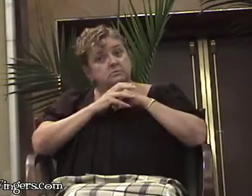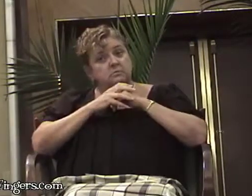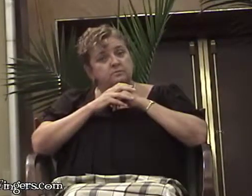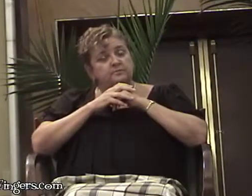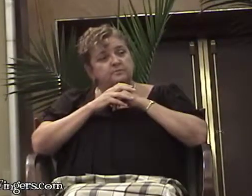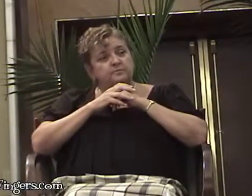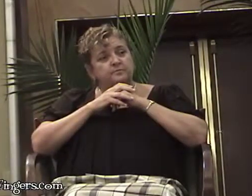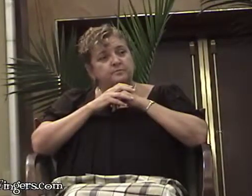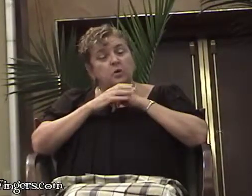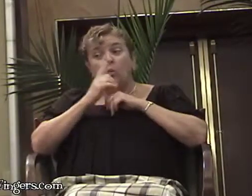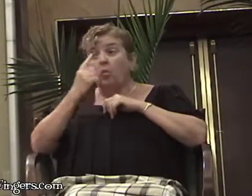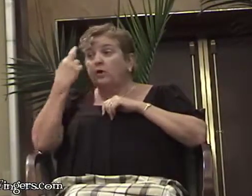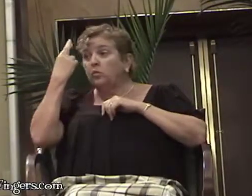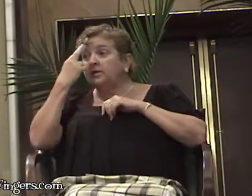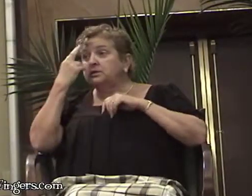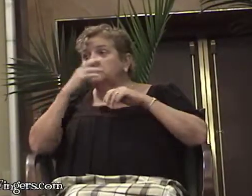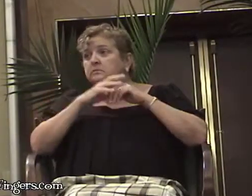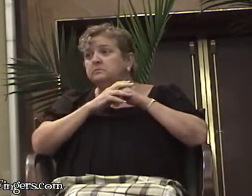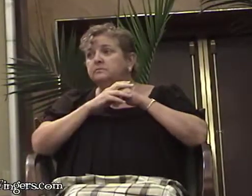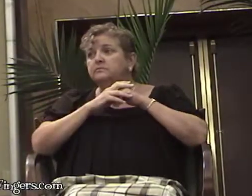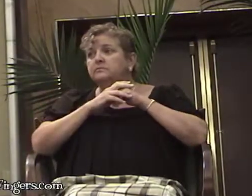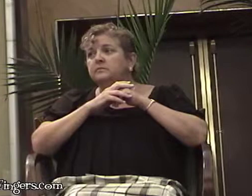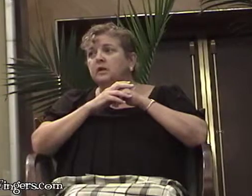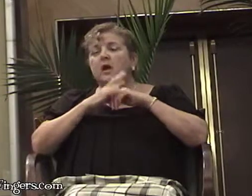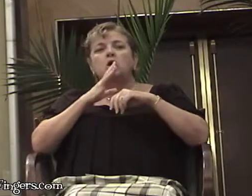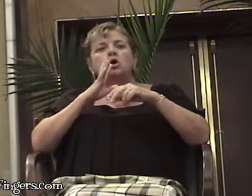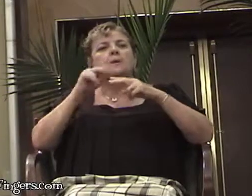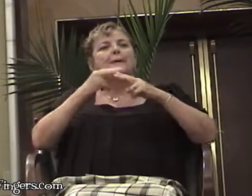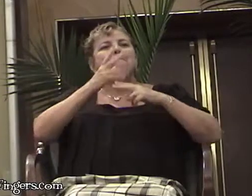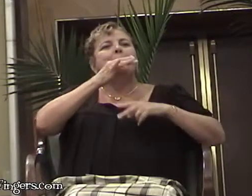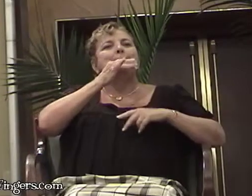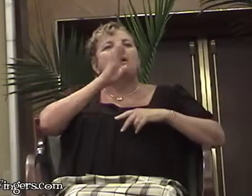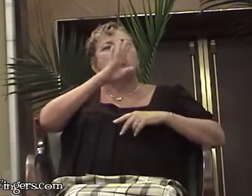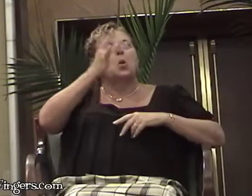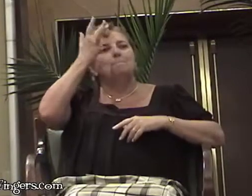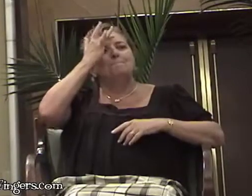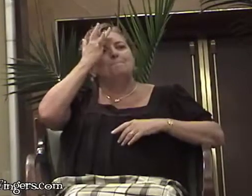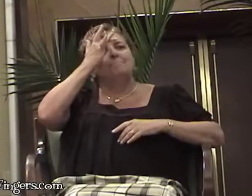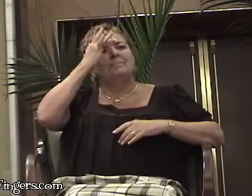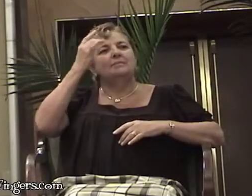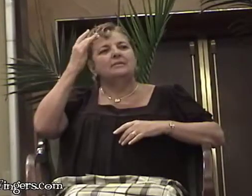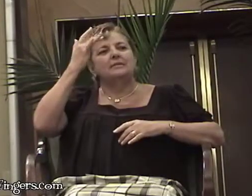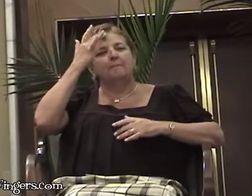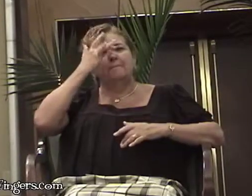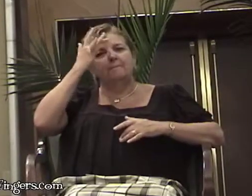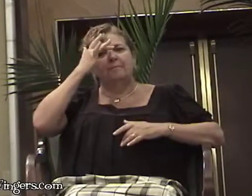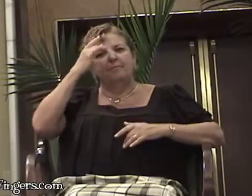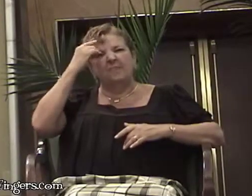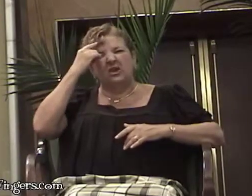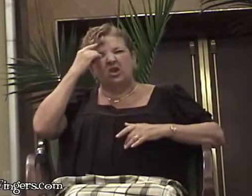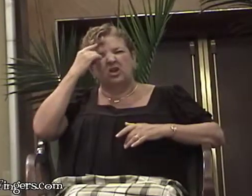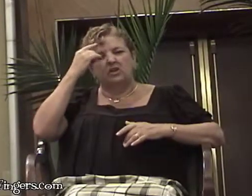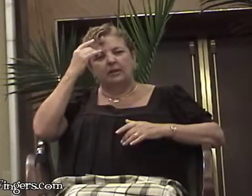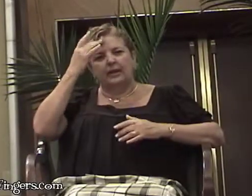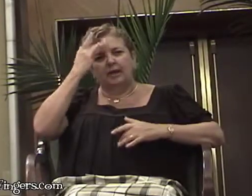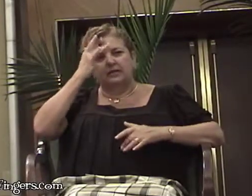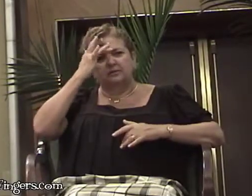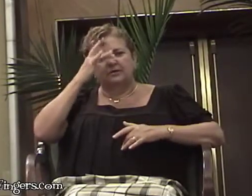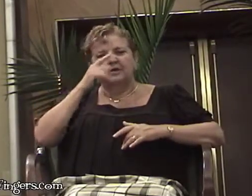One of those reasons, I talk about my mom's mental illness. My mom was a fundamentalist in the church, and she was in the charismatic movement. She thought